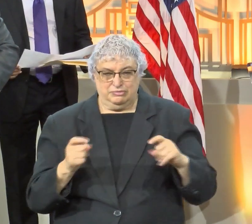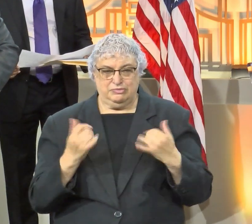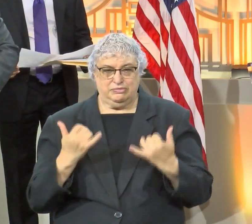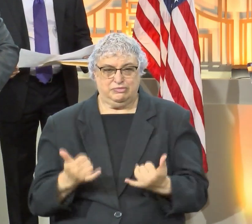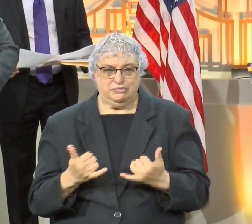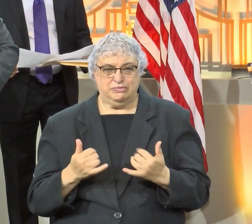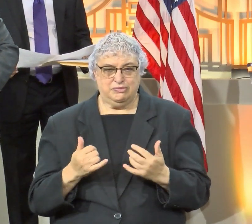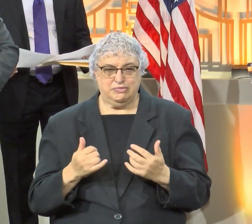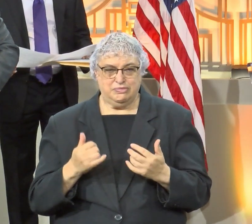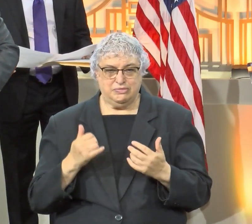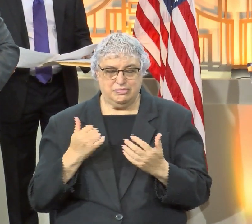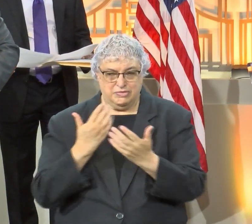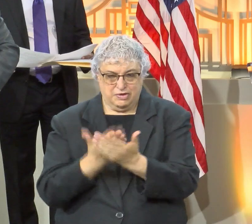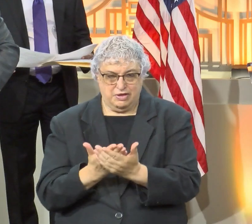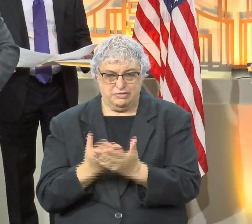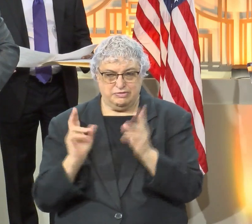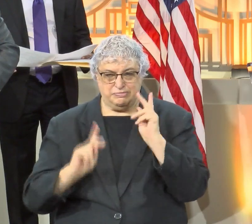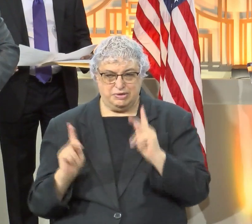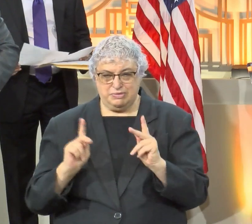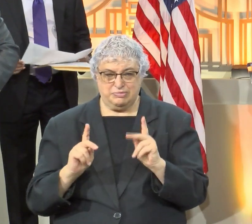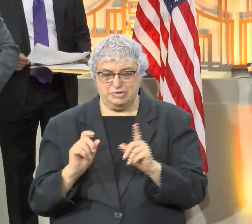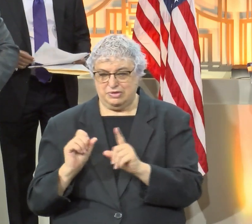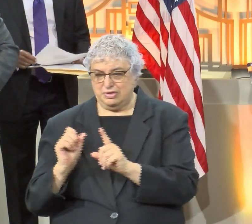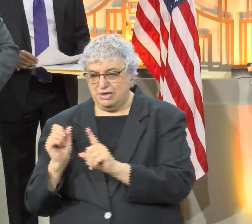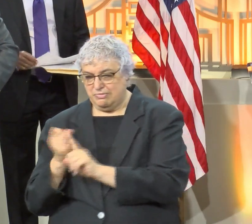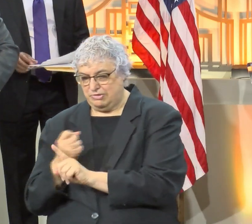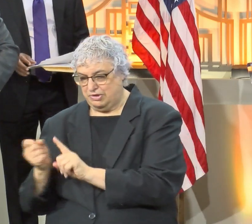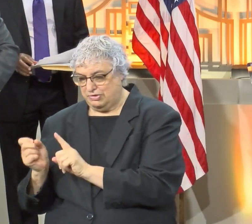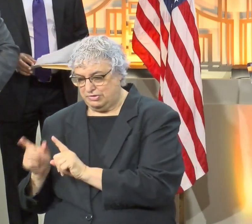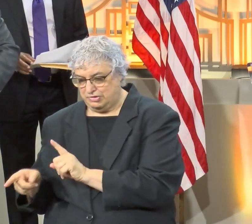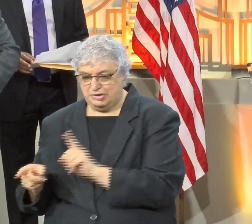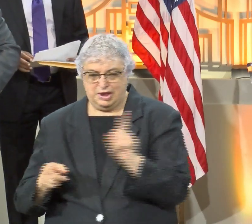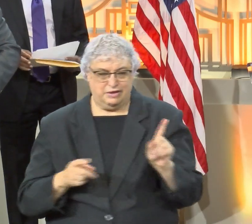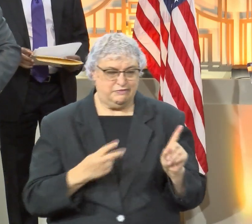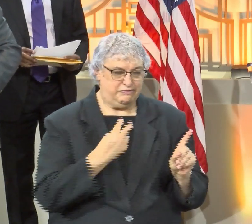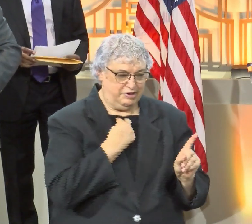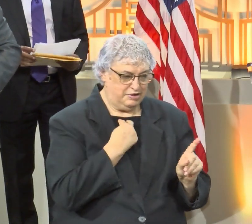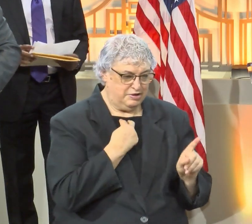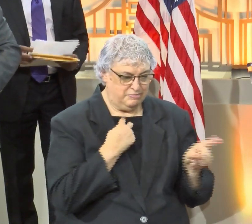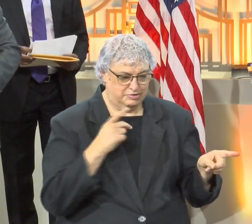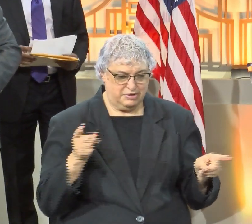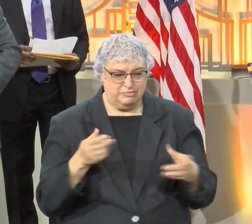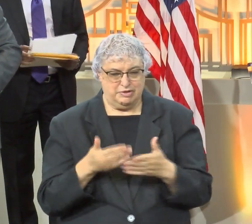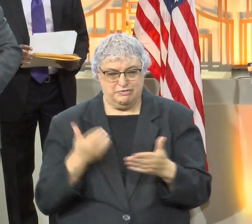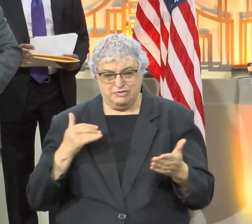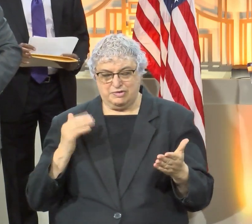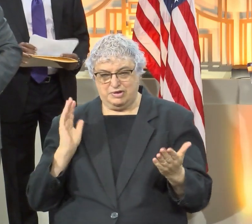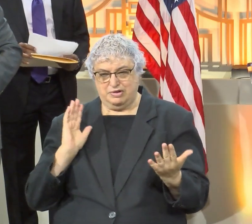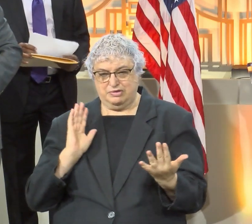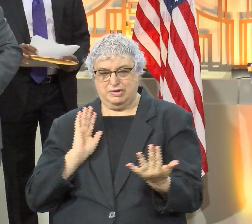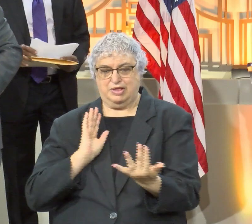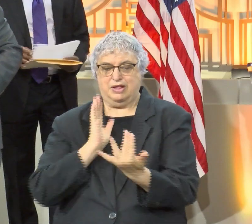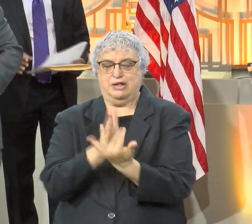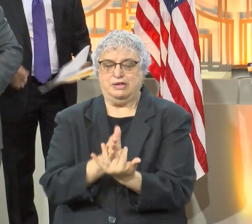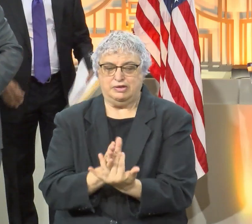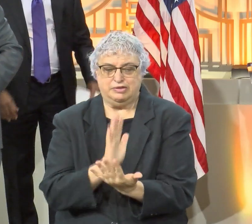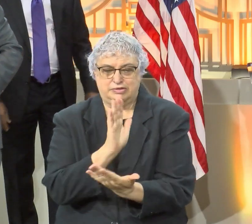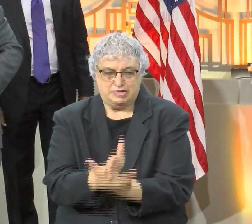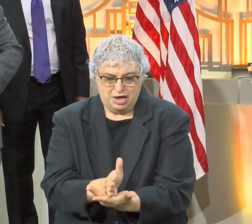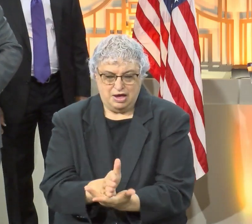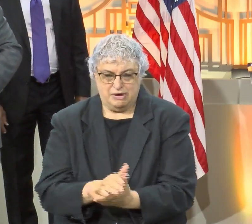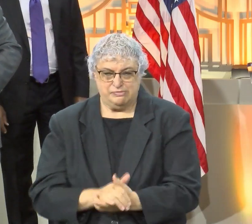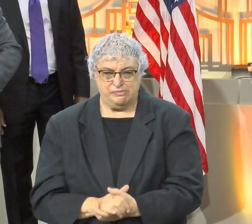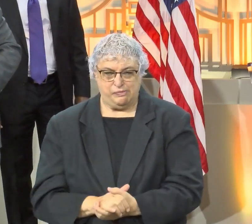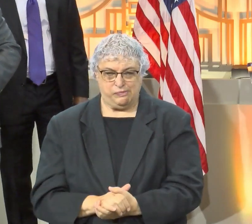available to get to folks, both abusers and victims of domestic violence, before it reaches that point, and we'll have more information on that